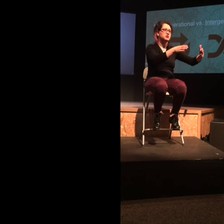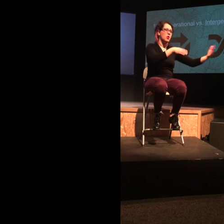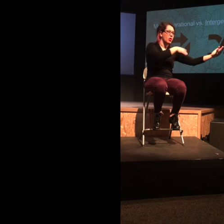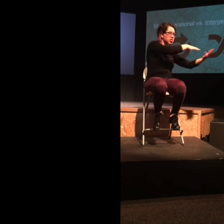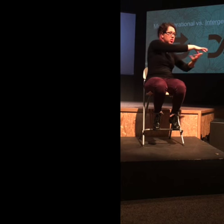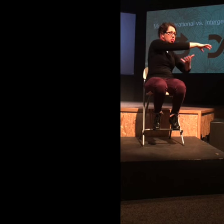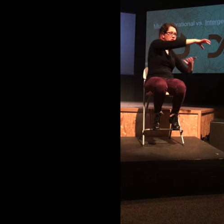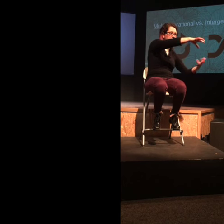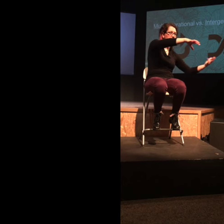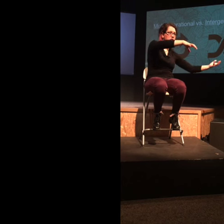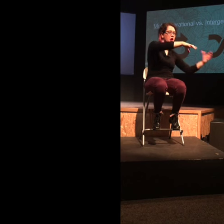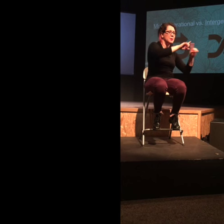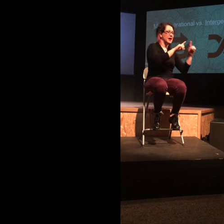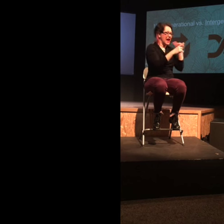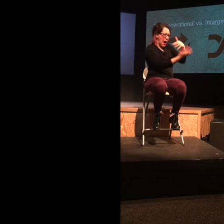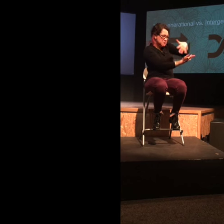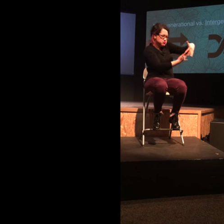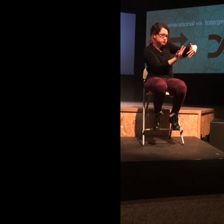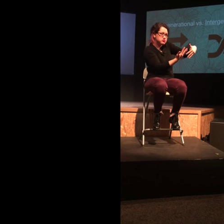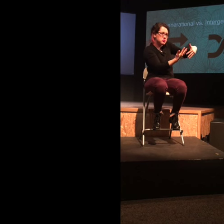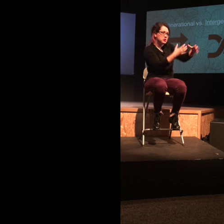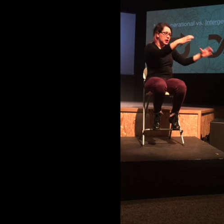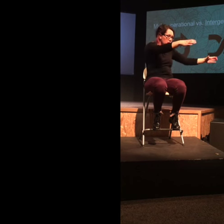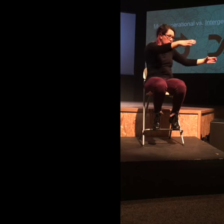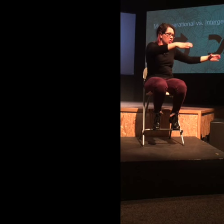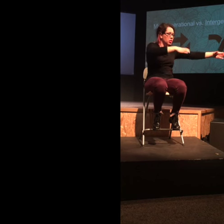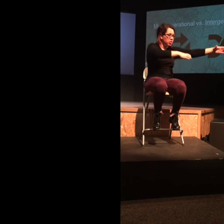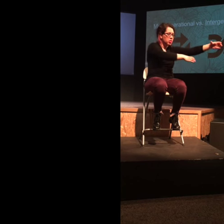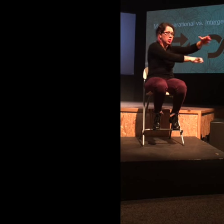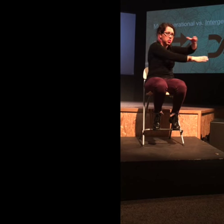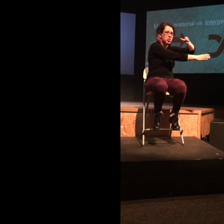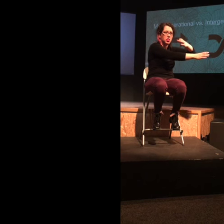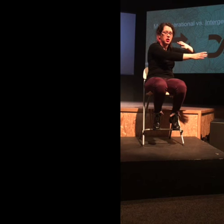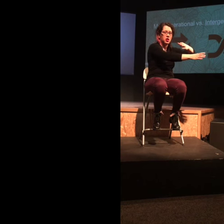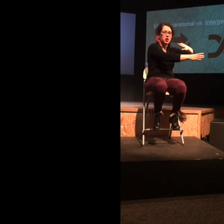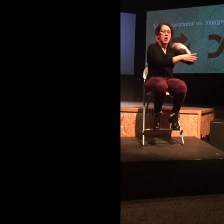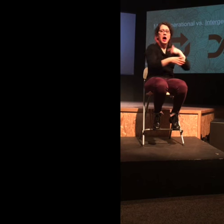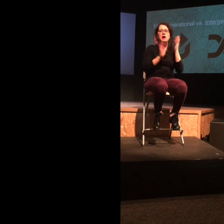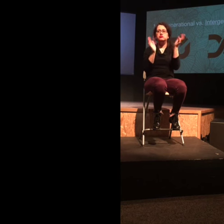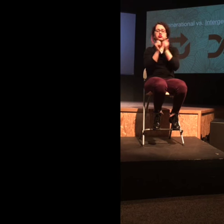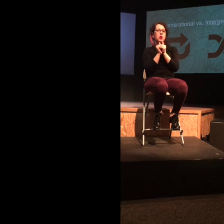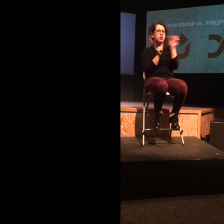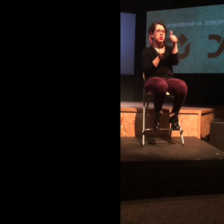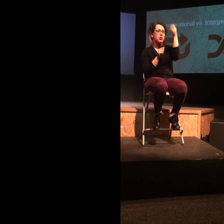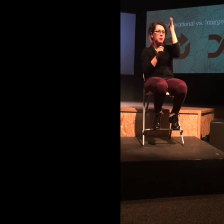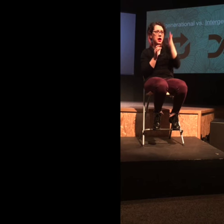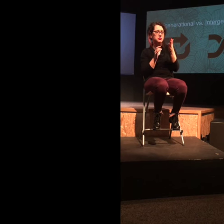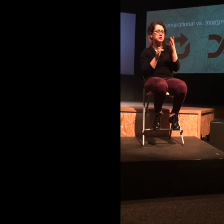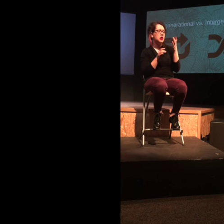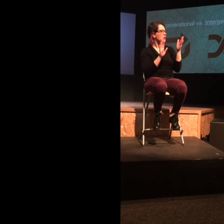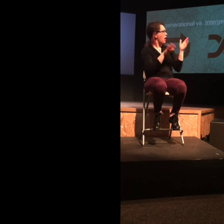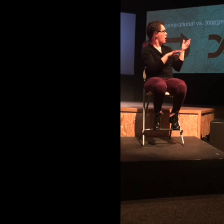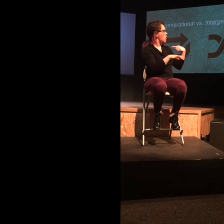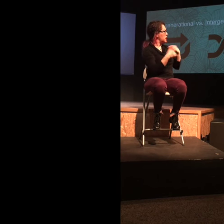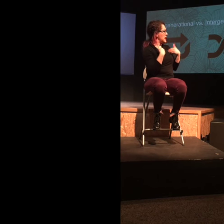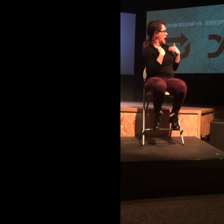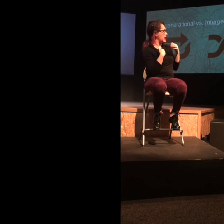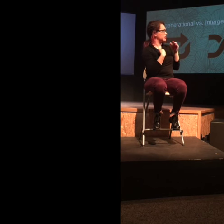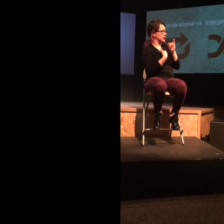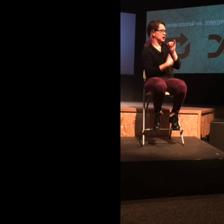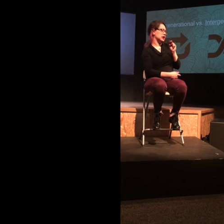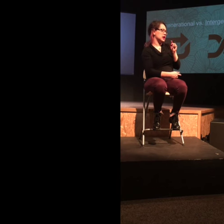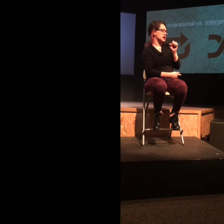of churches and they'll say, a lot of leaders, a lot of pastors who are sorting through this kind of stuff, and they'll say, well, yeah, we do intergenerational services, and then what I find out is what they're doing